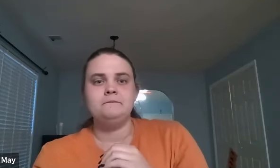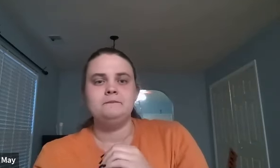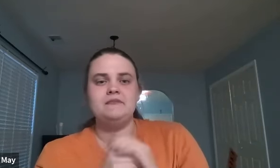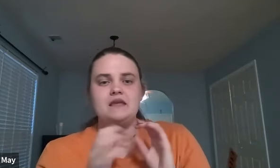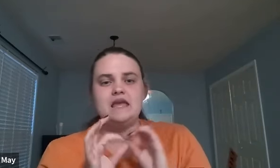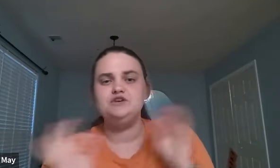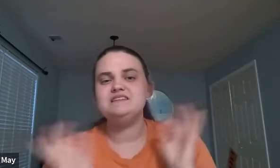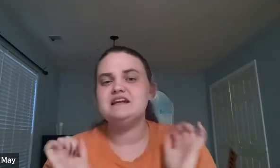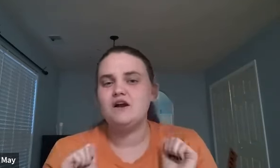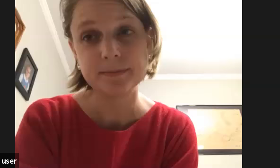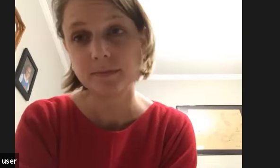I'm a mom.